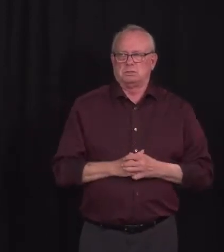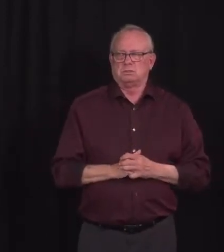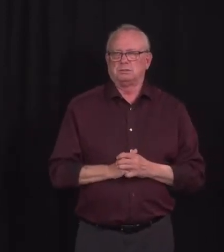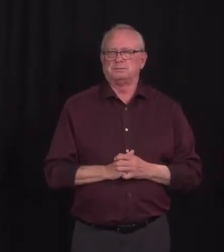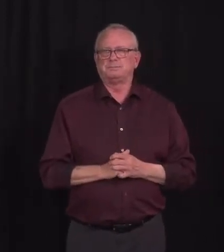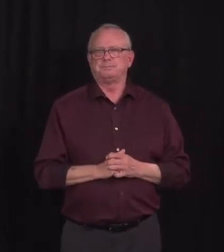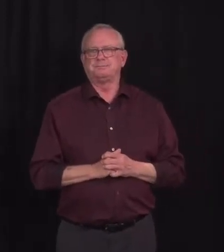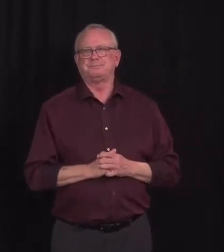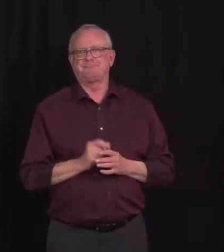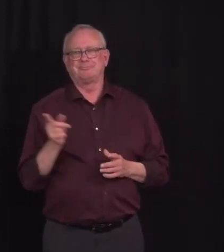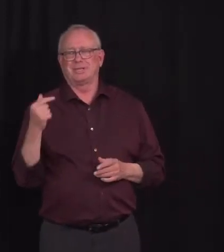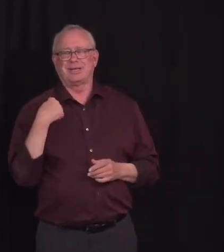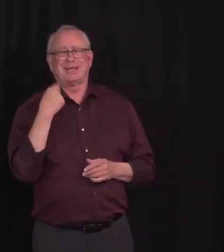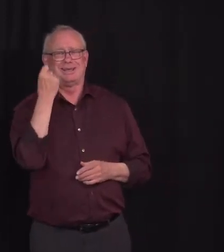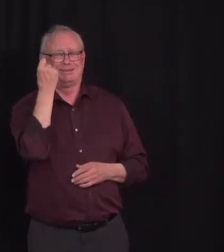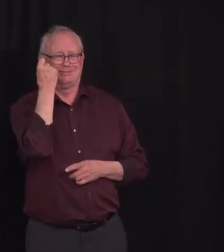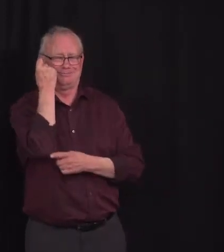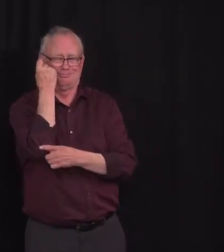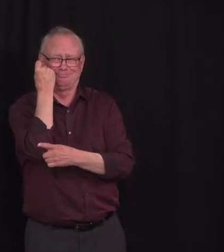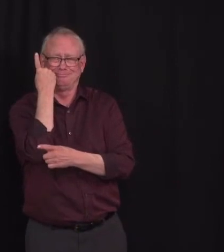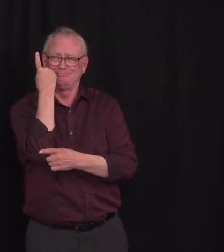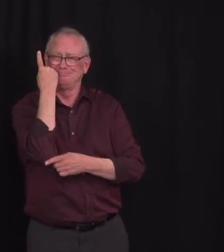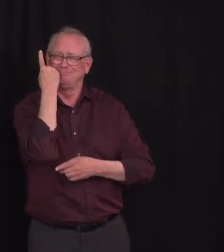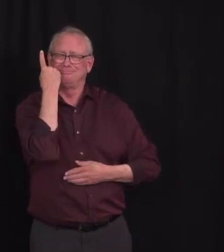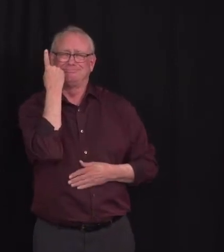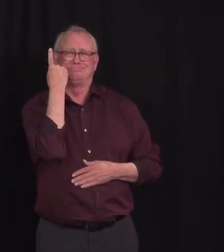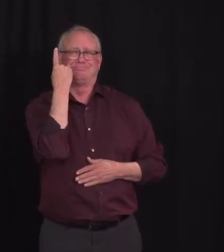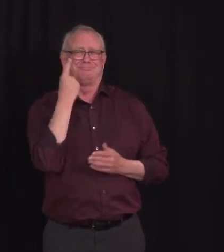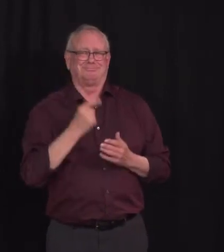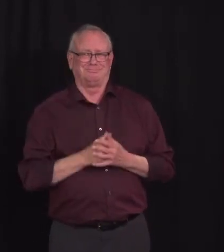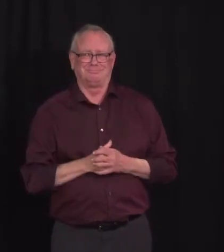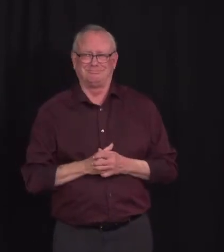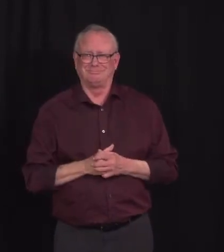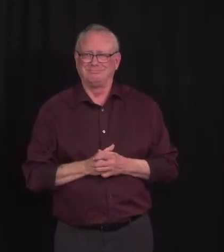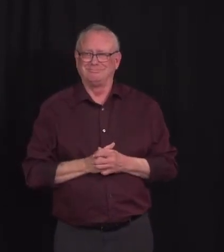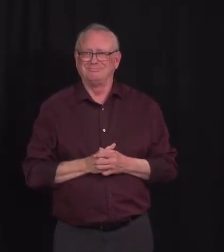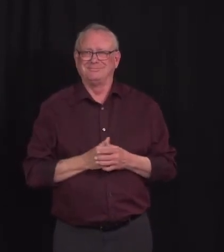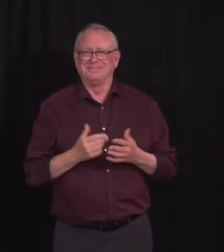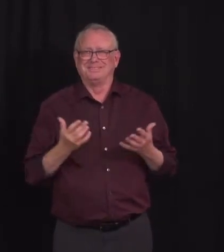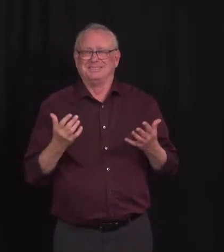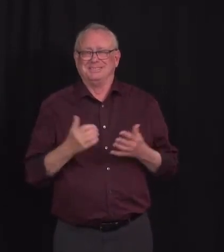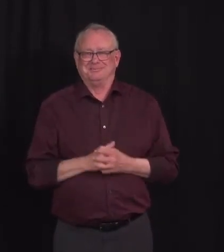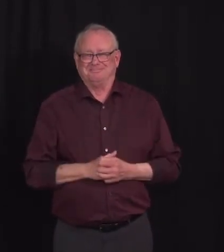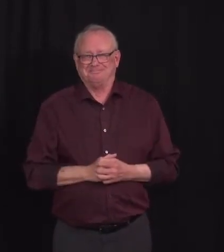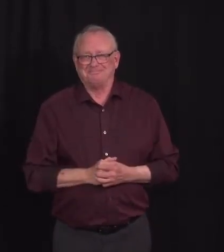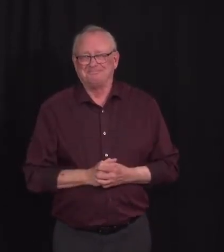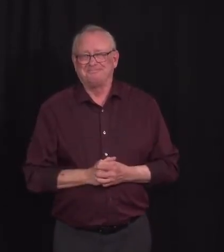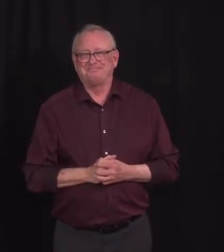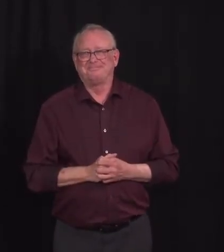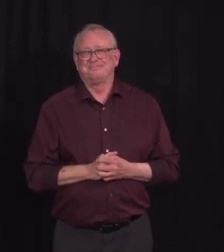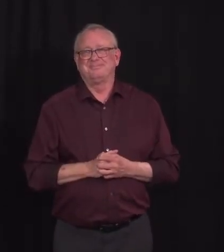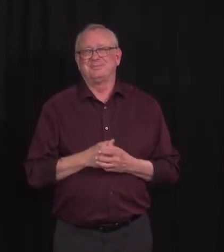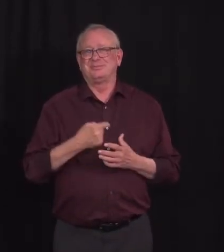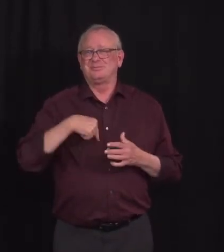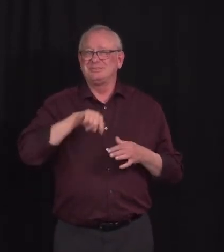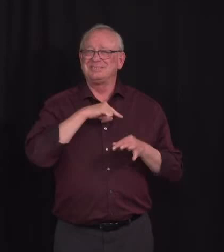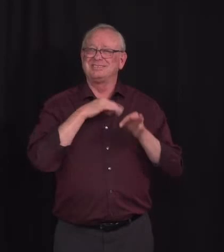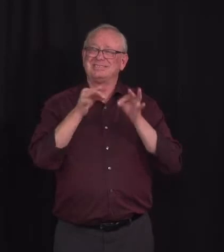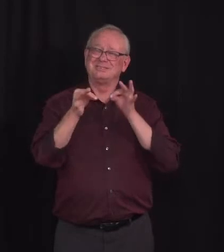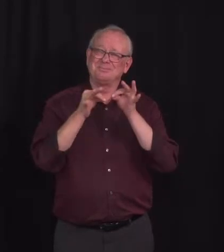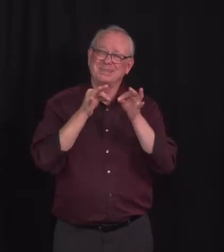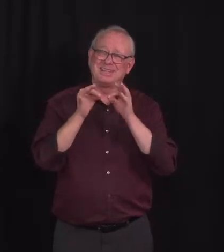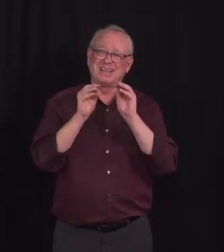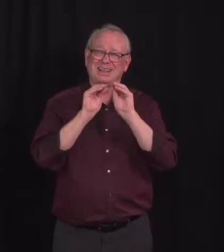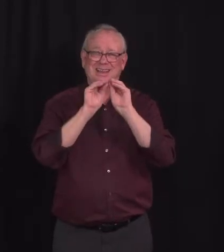Understandable. I would say that we've been very clear that outdoor events are lower risk than indoor